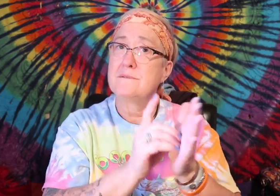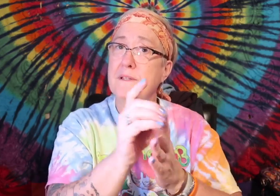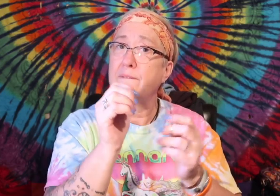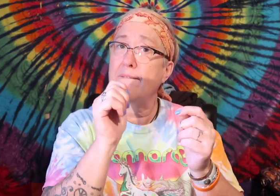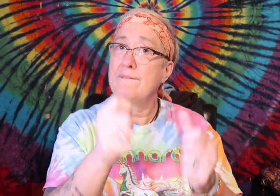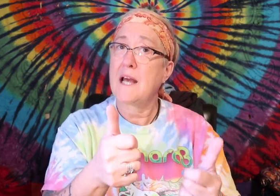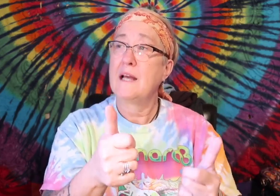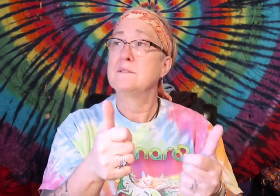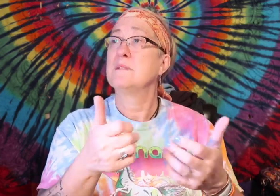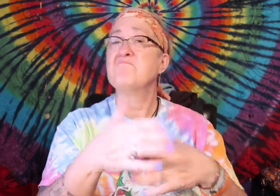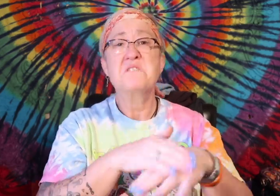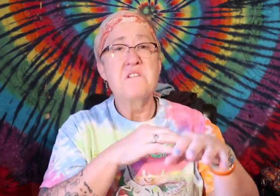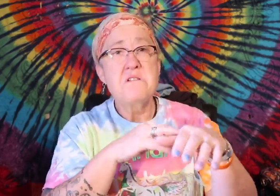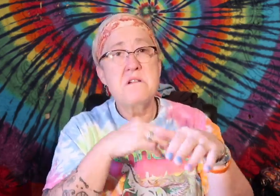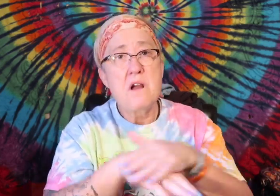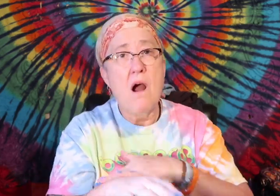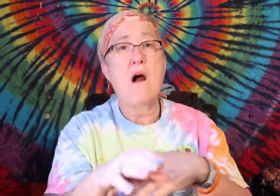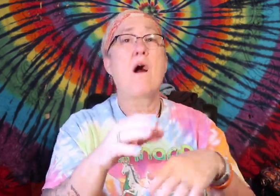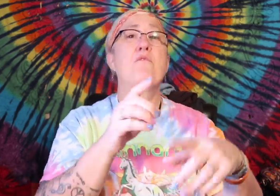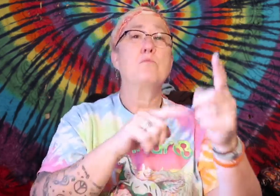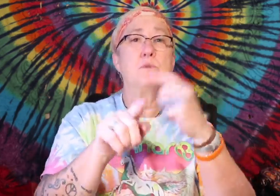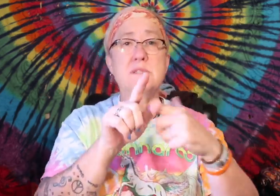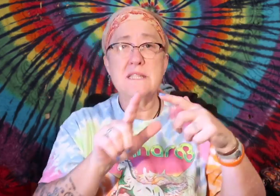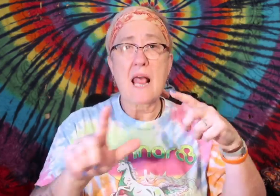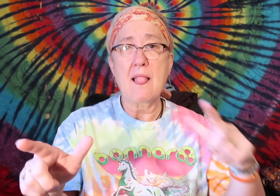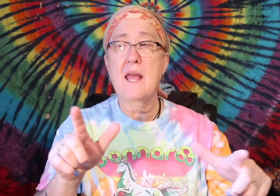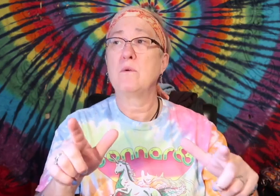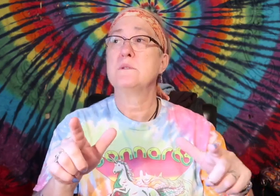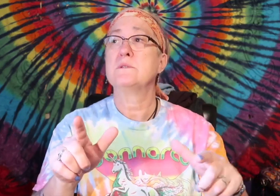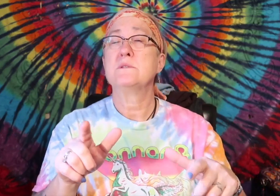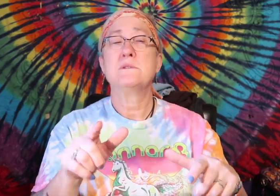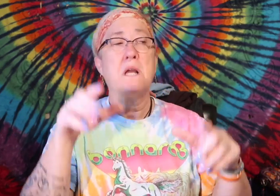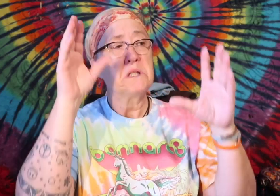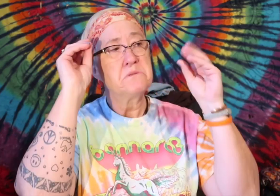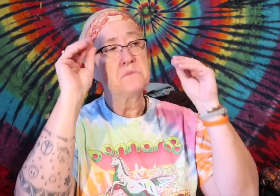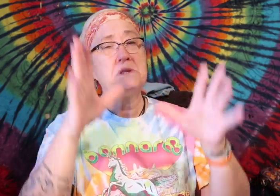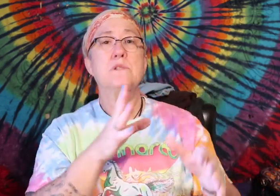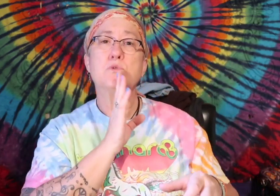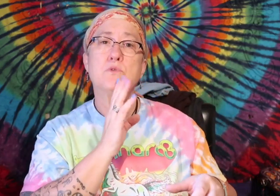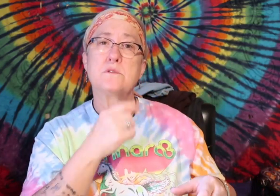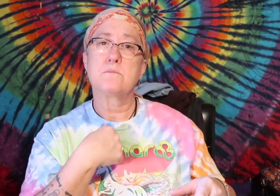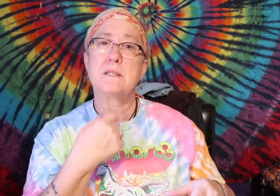So the teacher noticed that I developed really fast and really had a knack